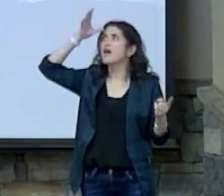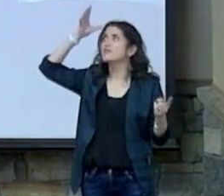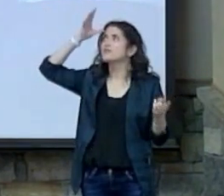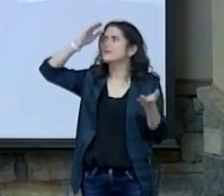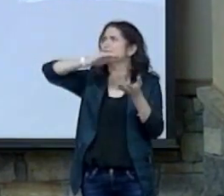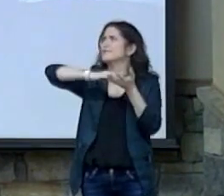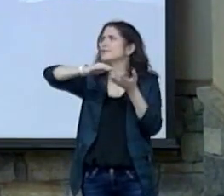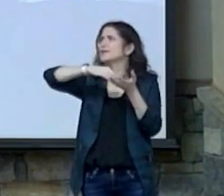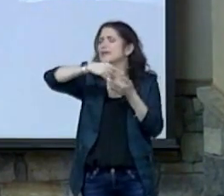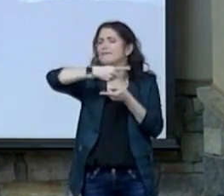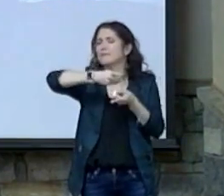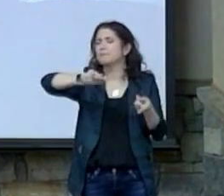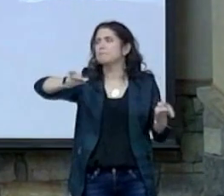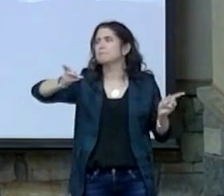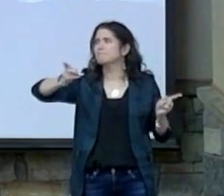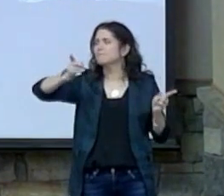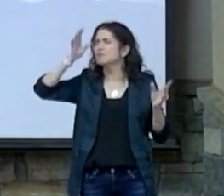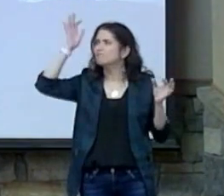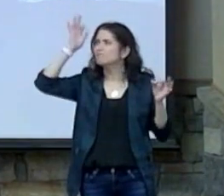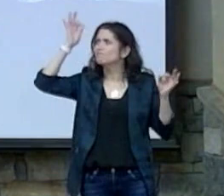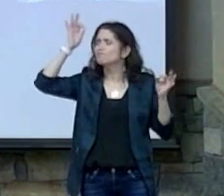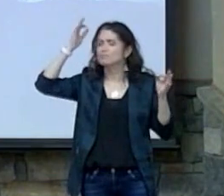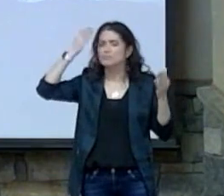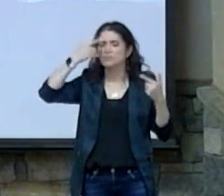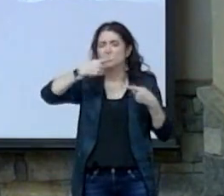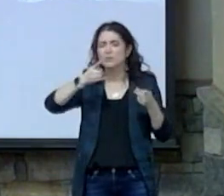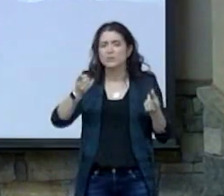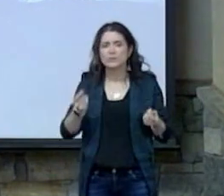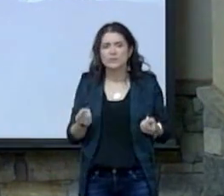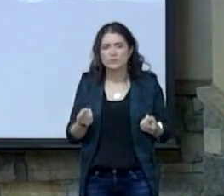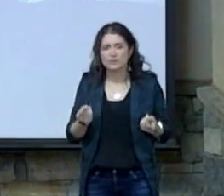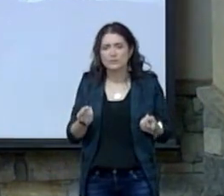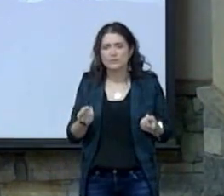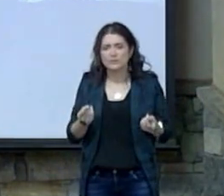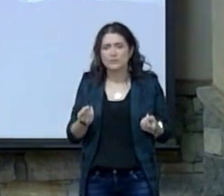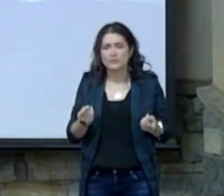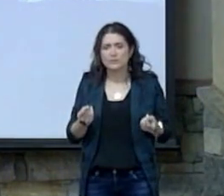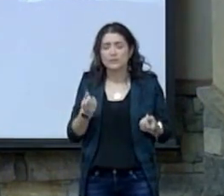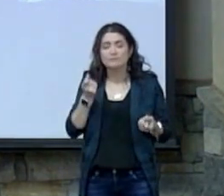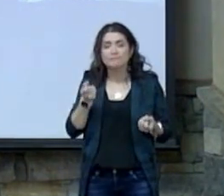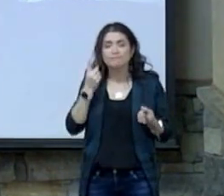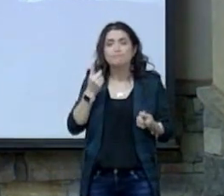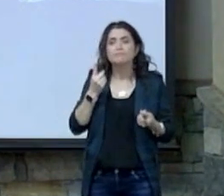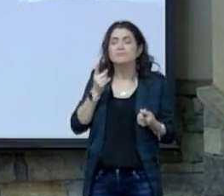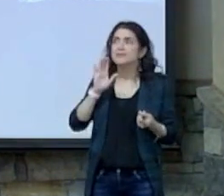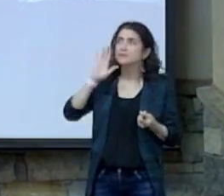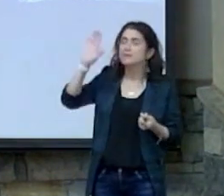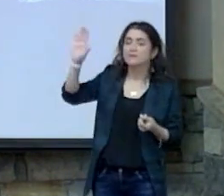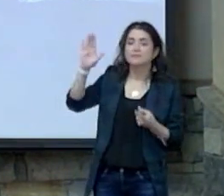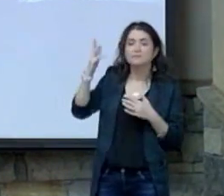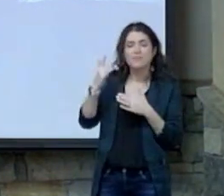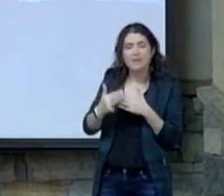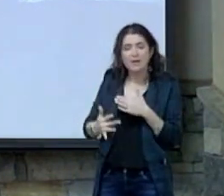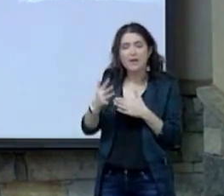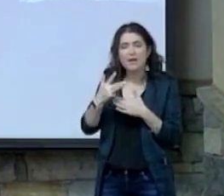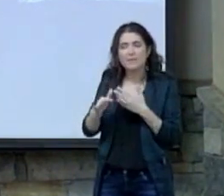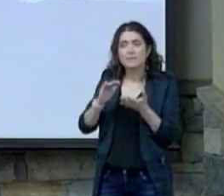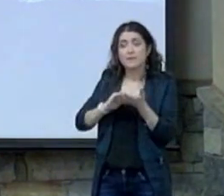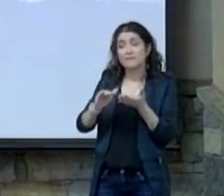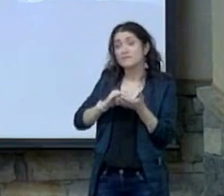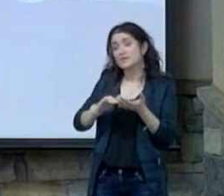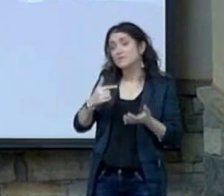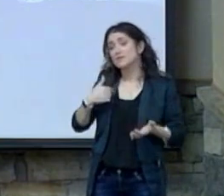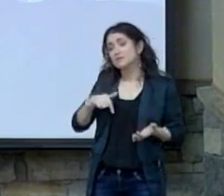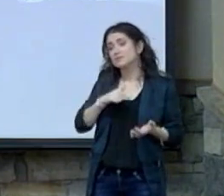them, for they know not what they do." And you see, it's ultimately His blood that forgives